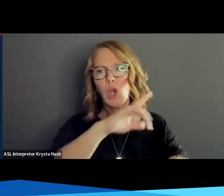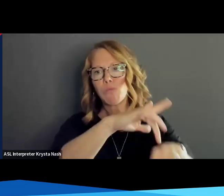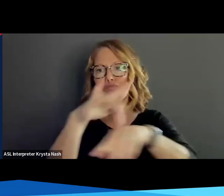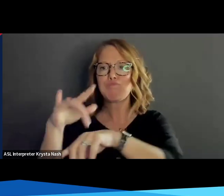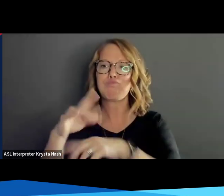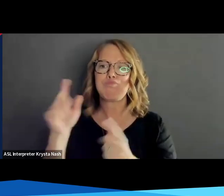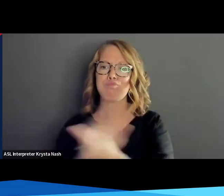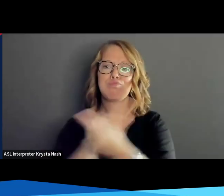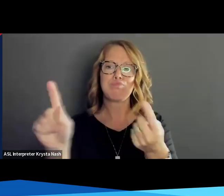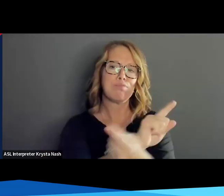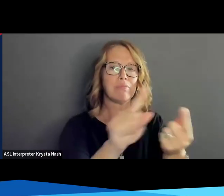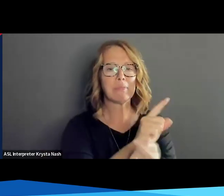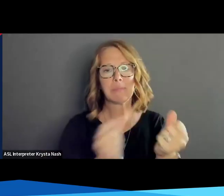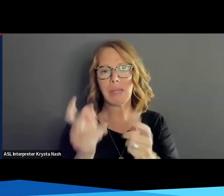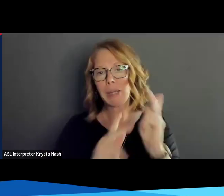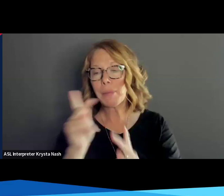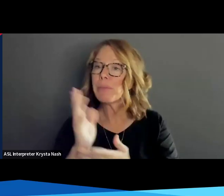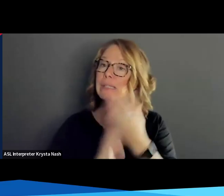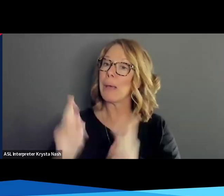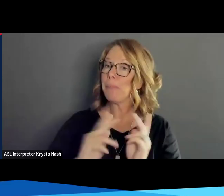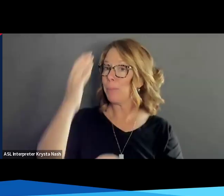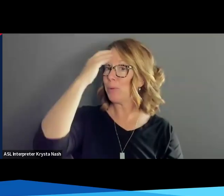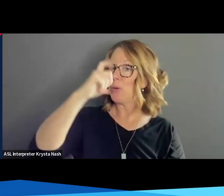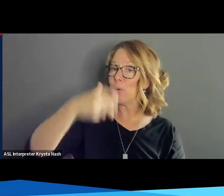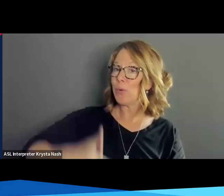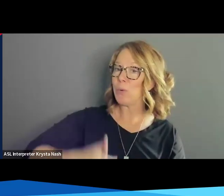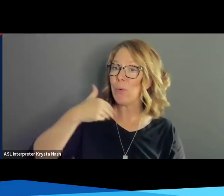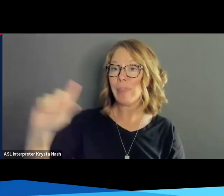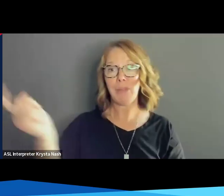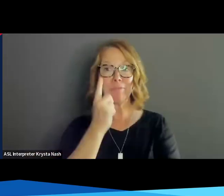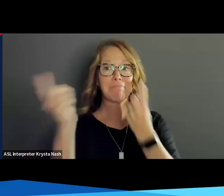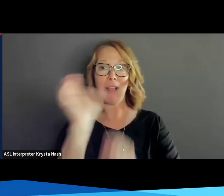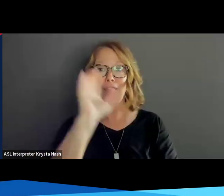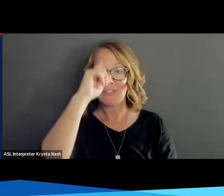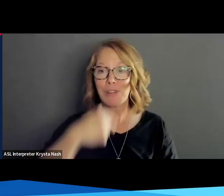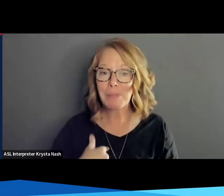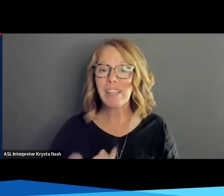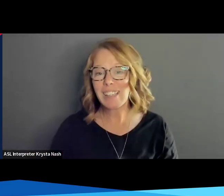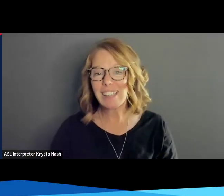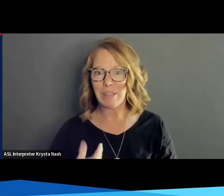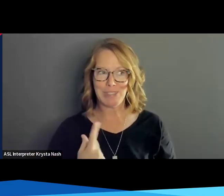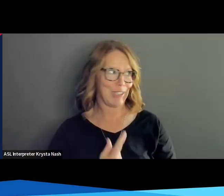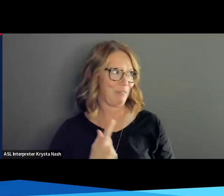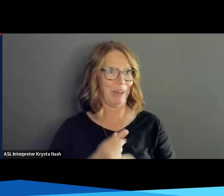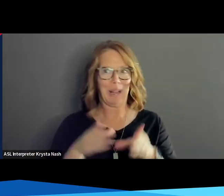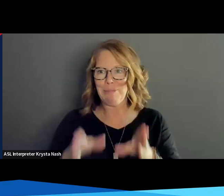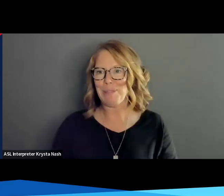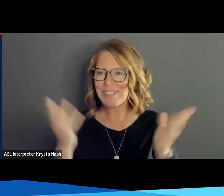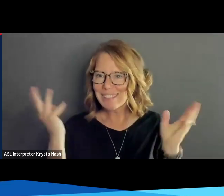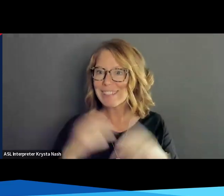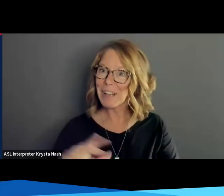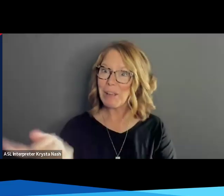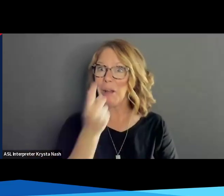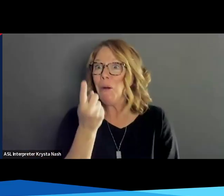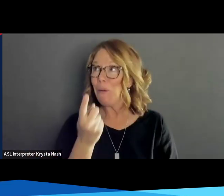of people. Some people who know me and they'll come look for me, and that's very exciting, for just a regular person, it's like, oh, you